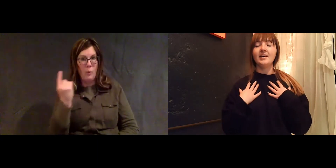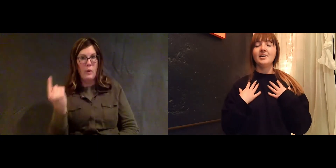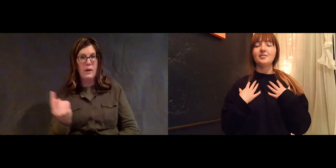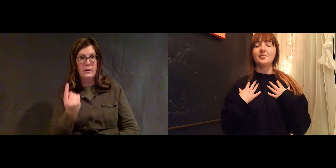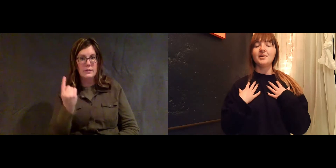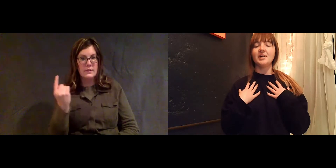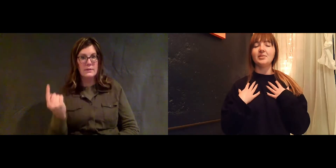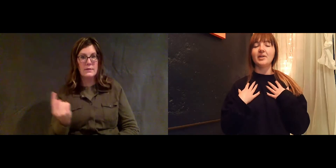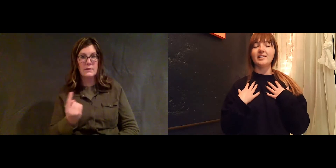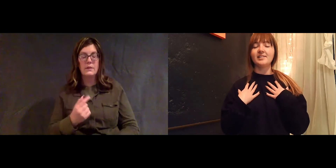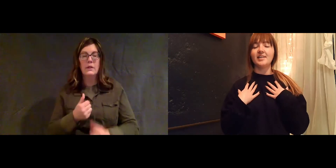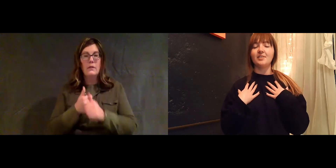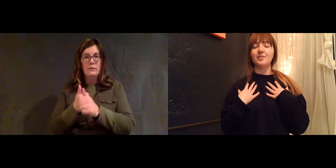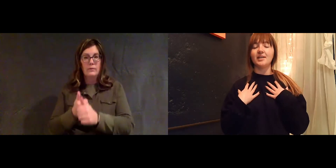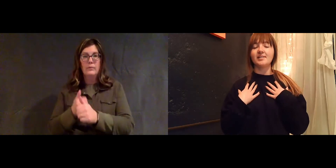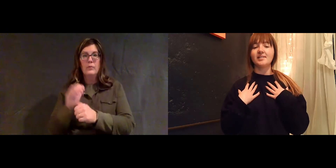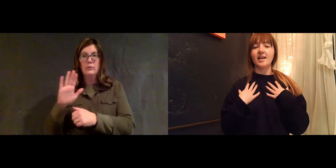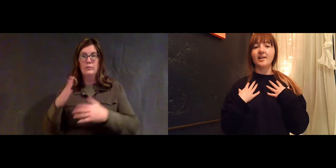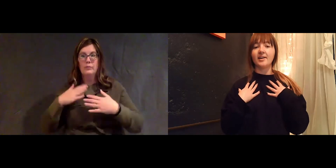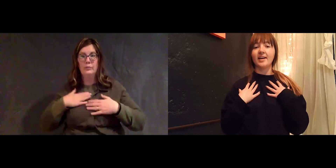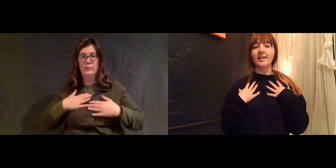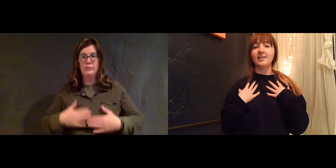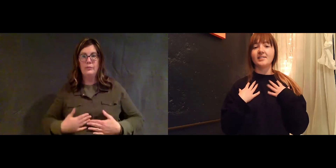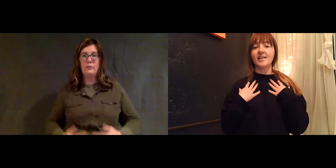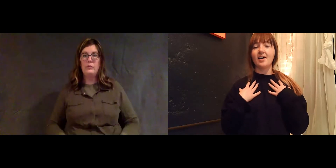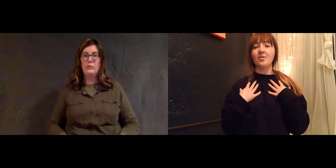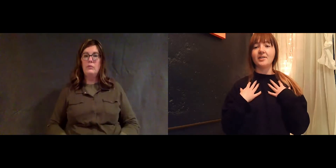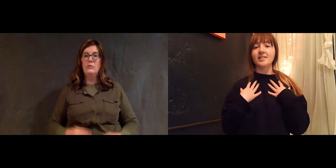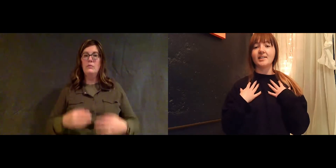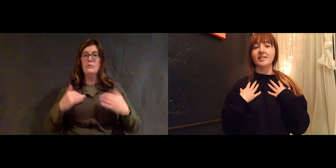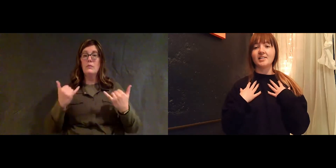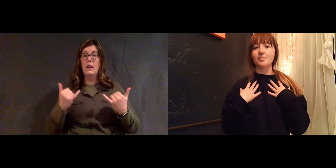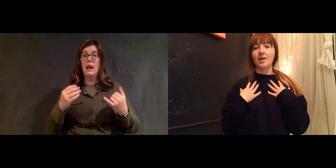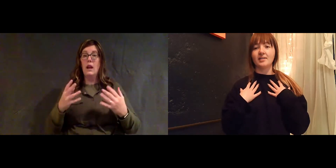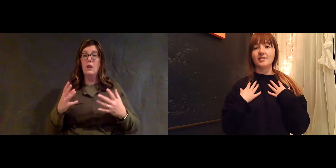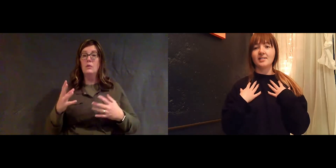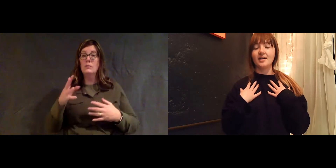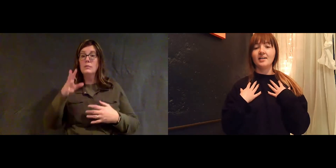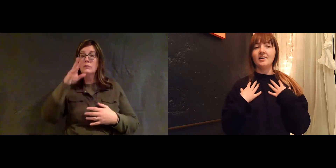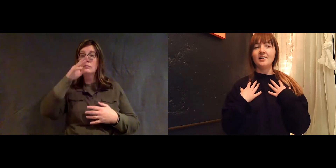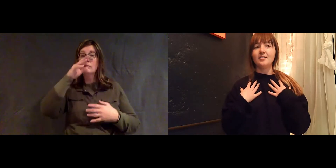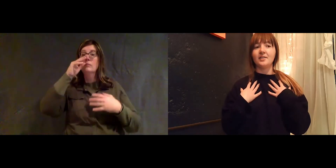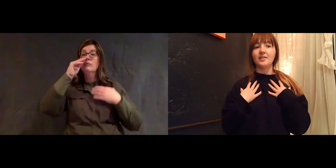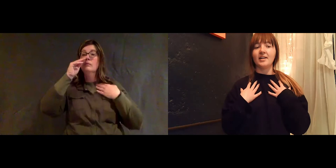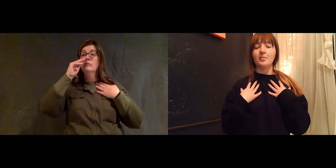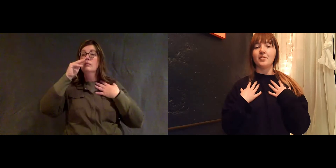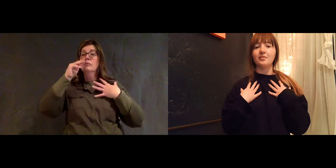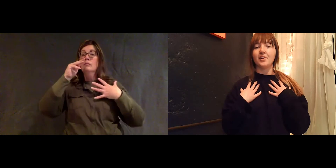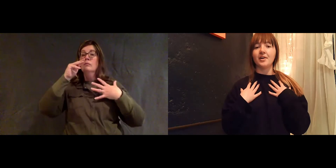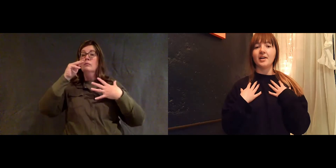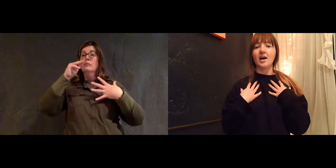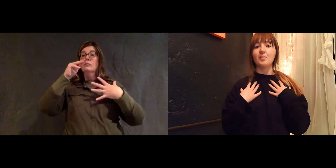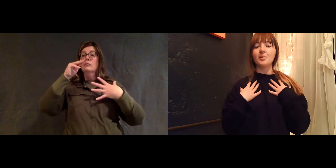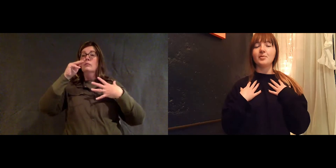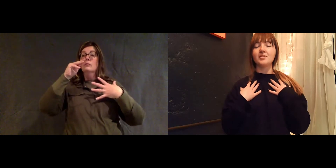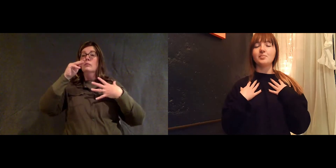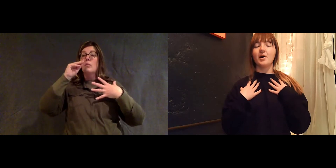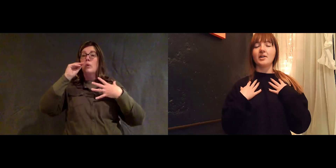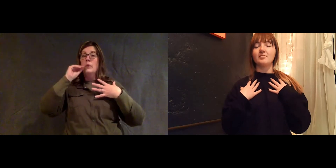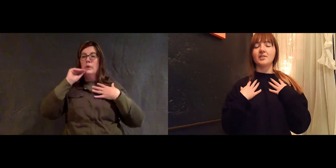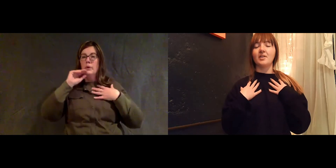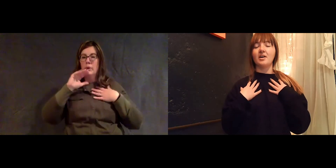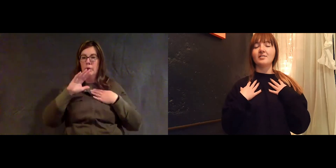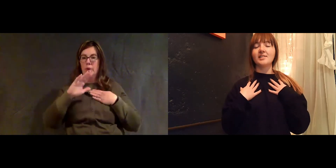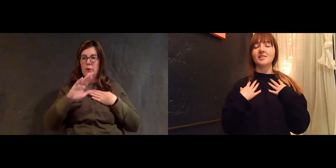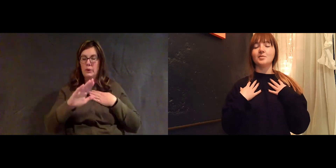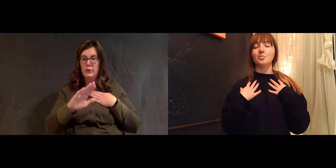then from here, we're going to see if we can send our inhales now into this space, filling up the very uppermost part